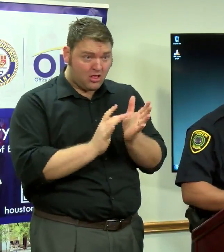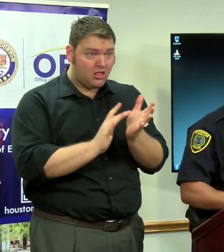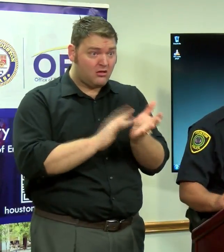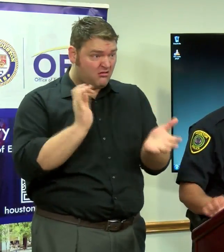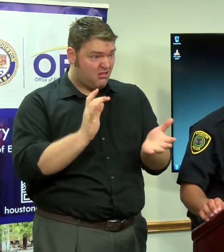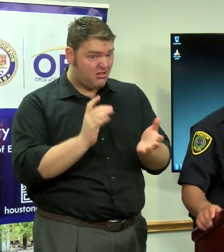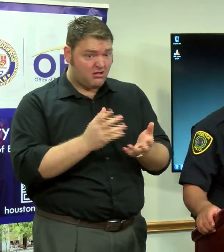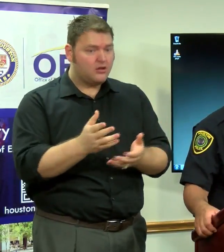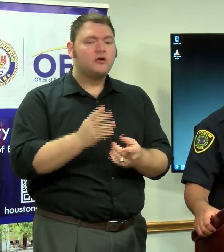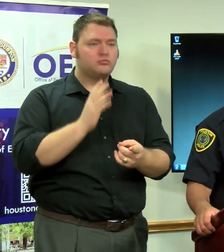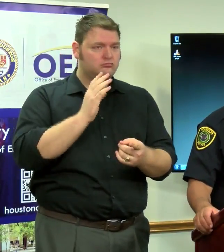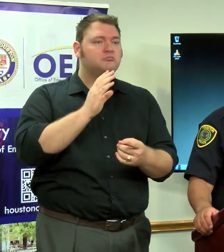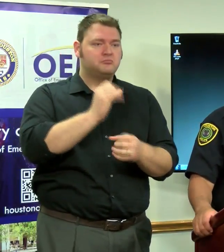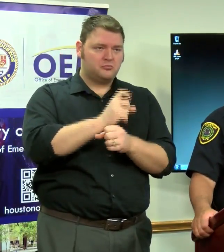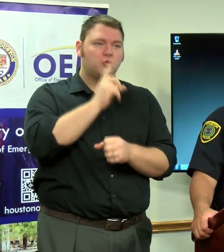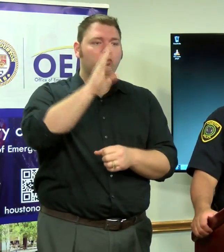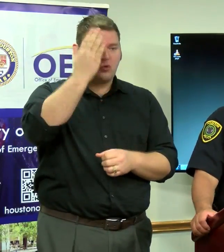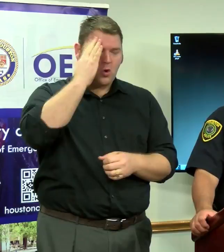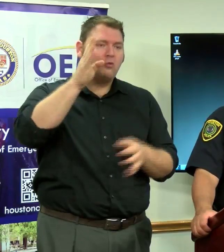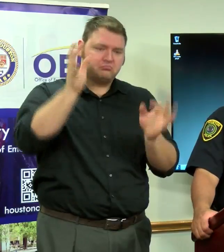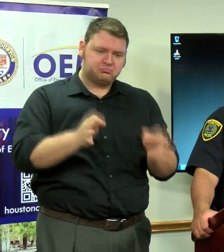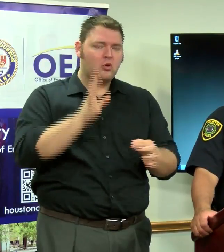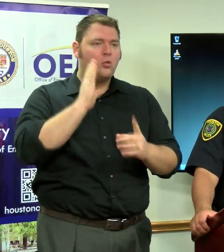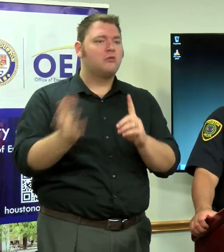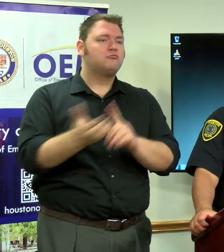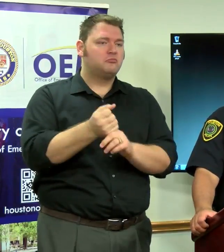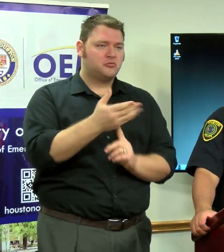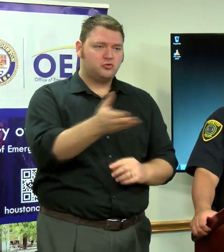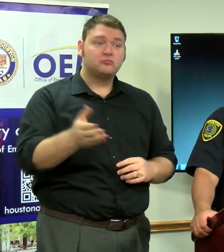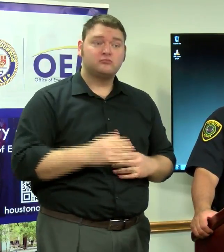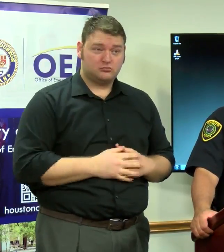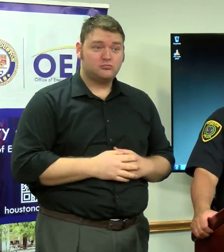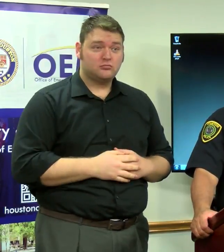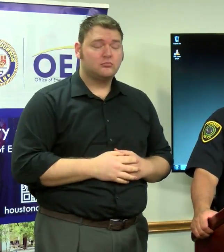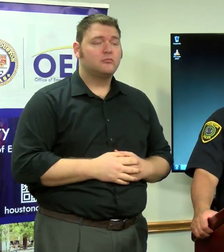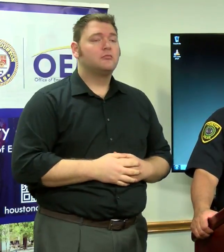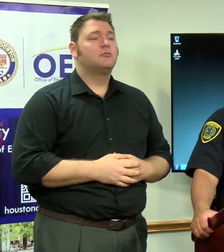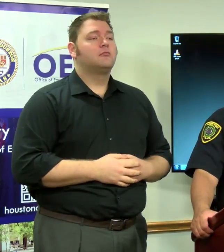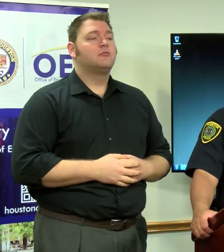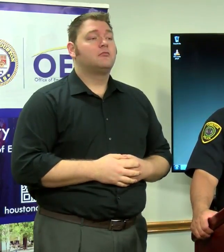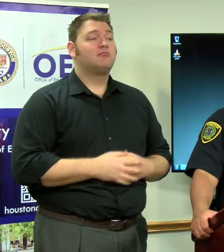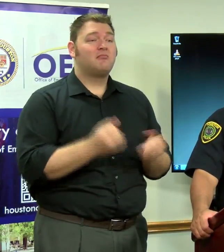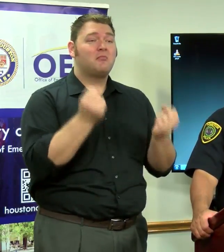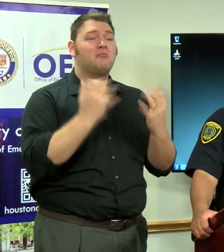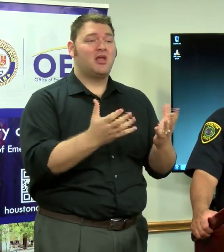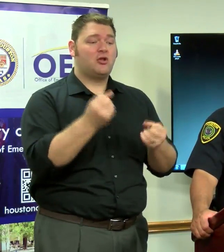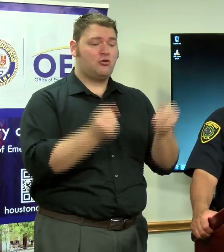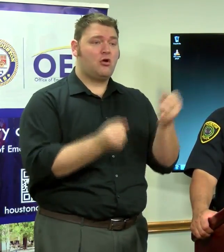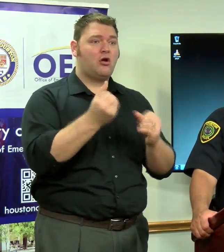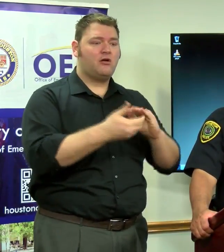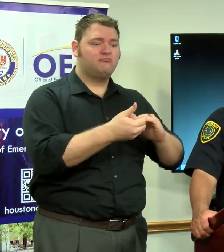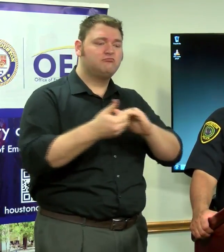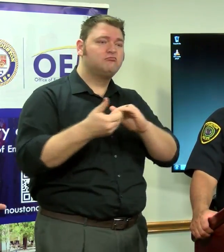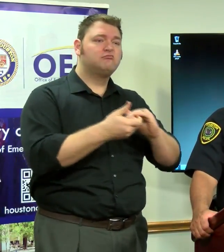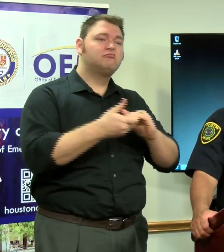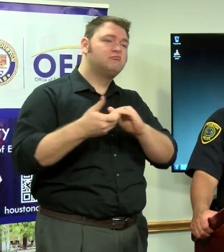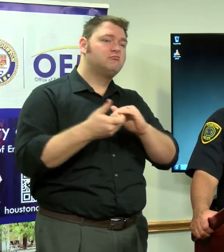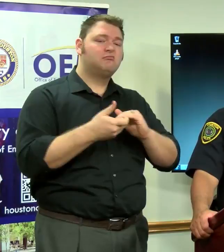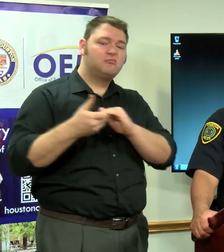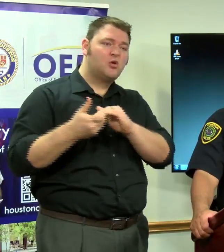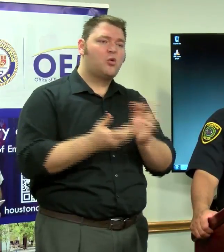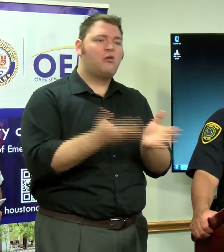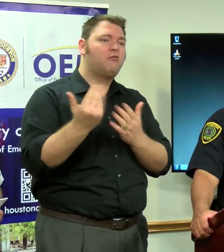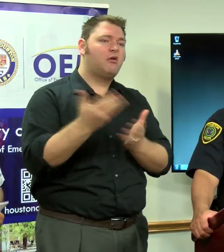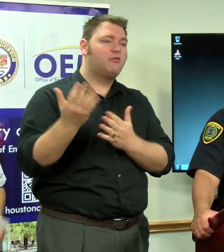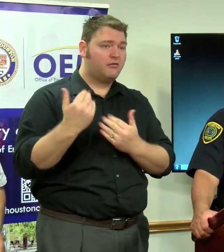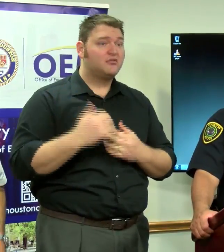arrested. Lastly, a lot of cars, many cars have been towed throughout the city. And if